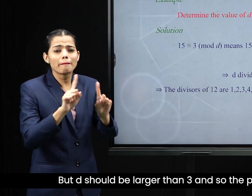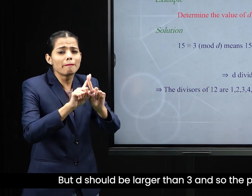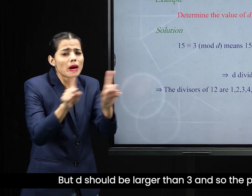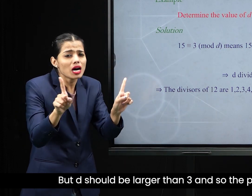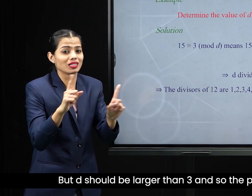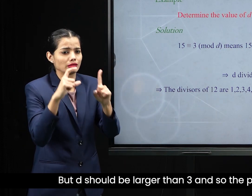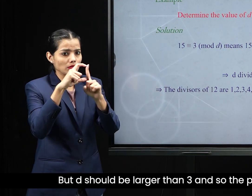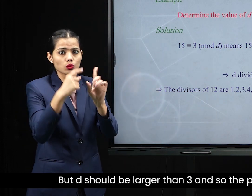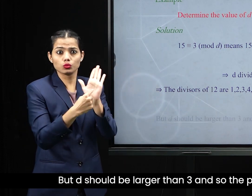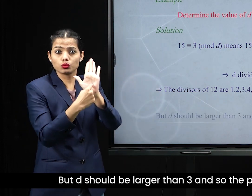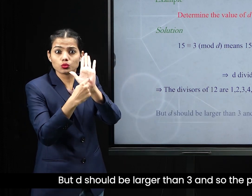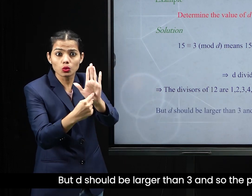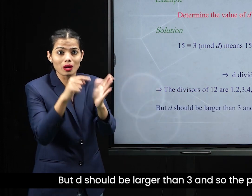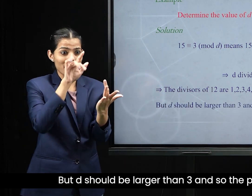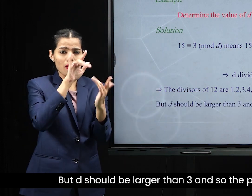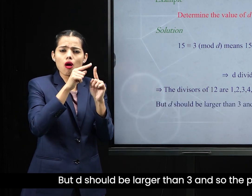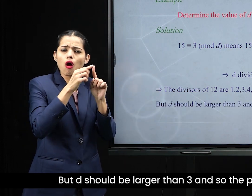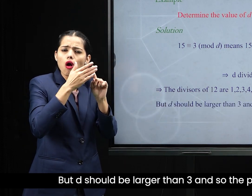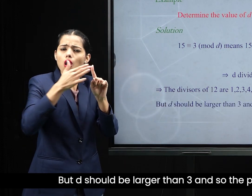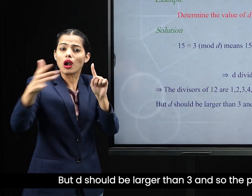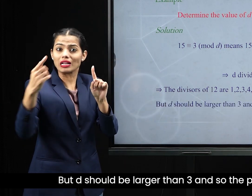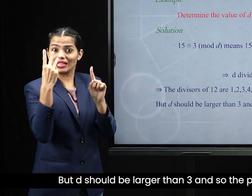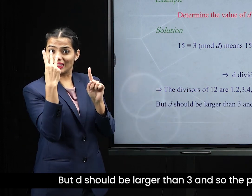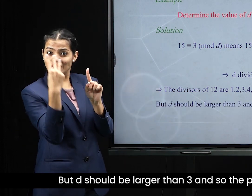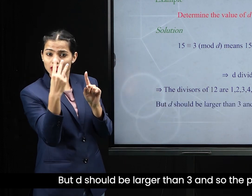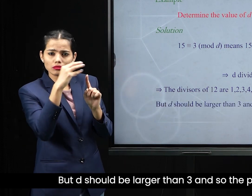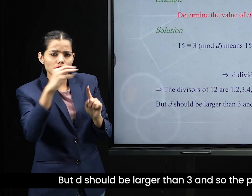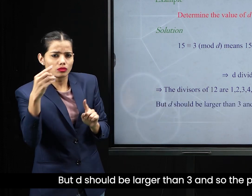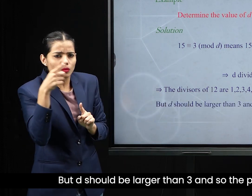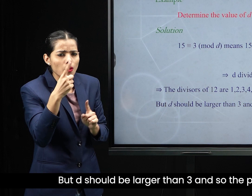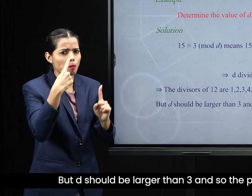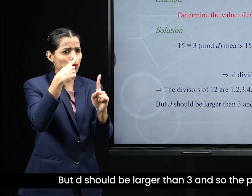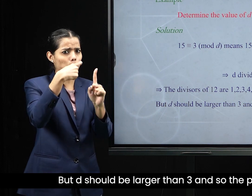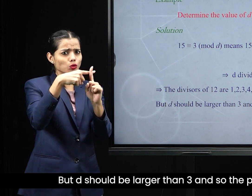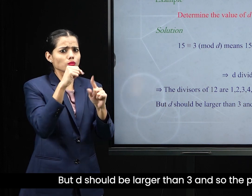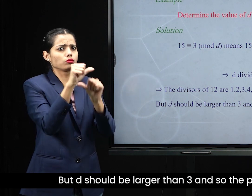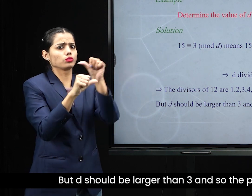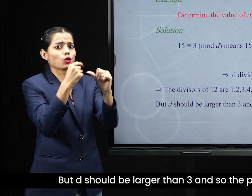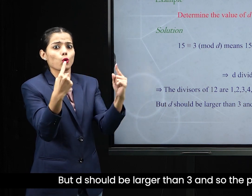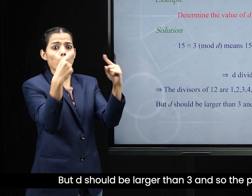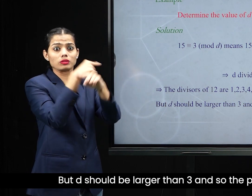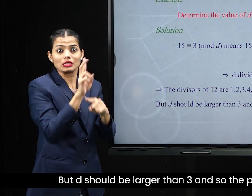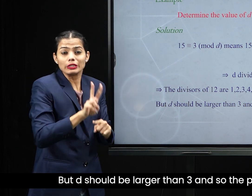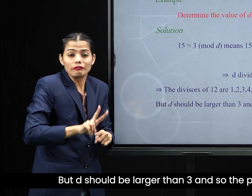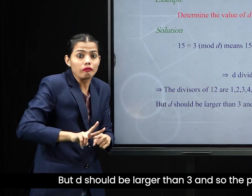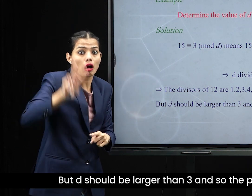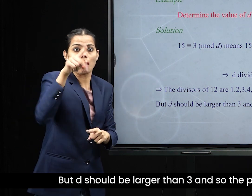But d should be larger than 3 and so the possible values for d are 4,